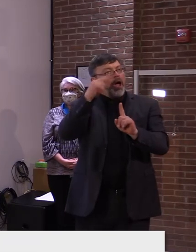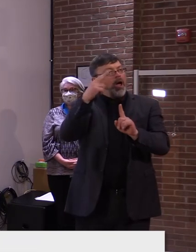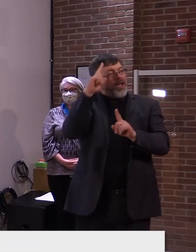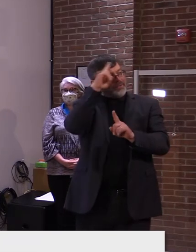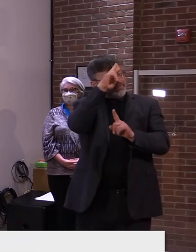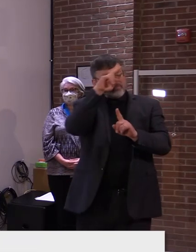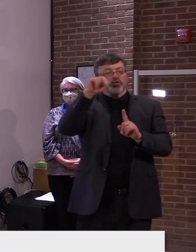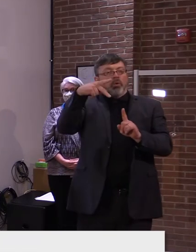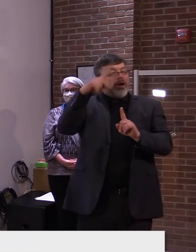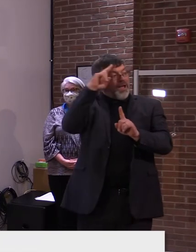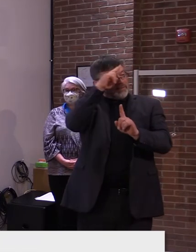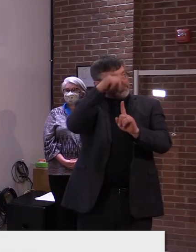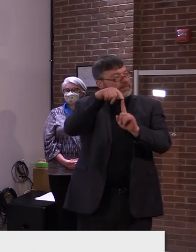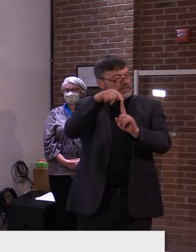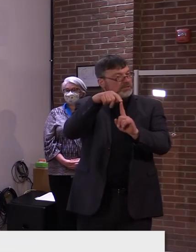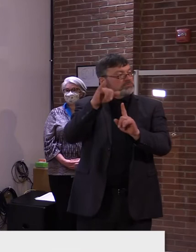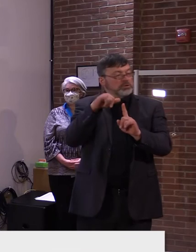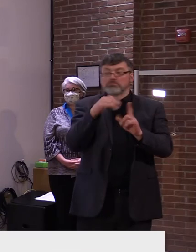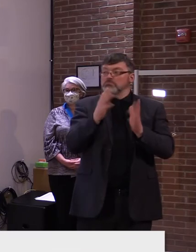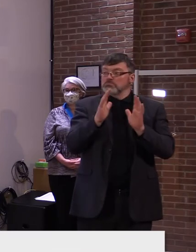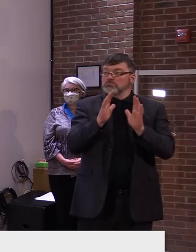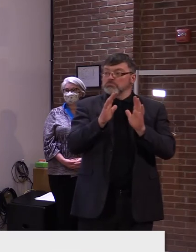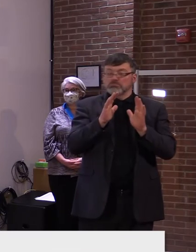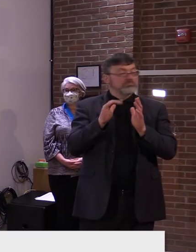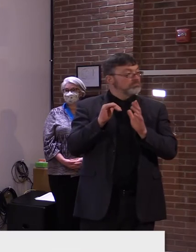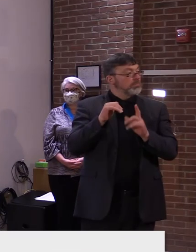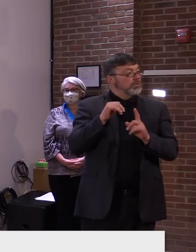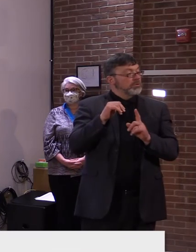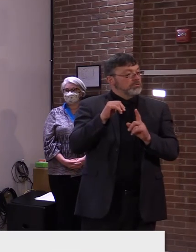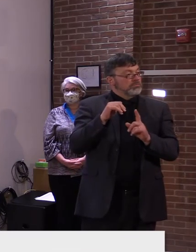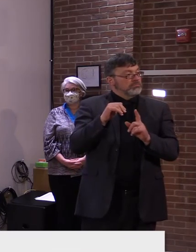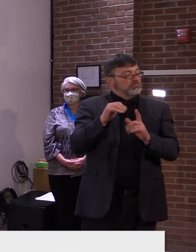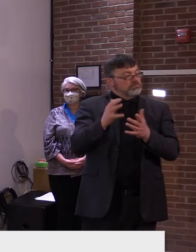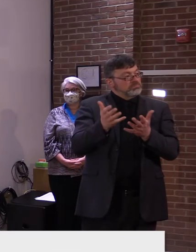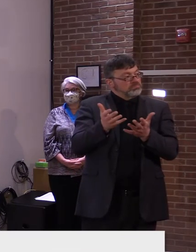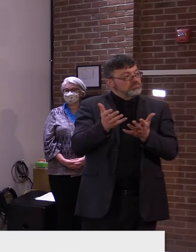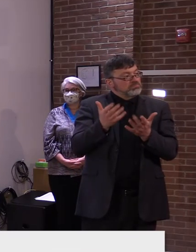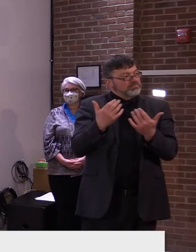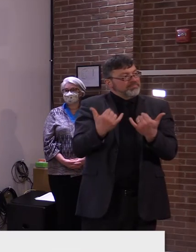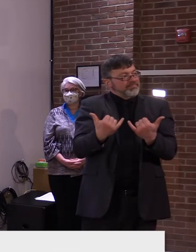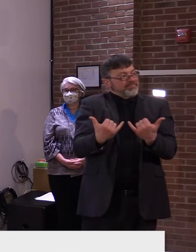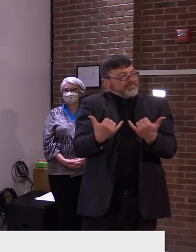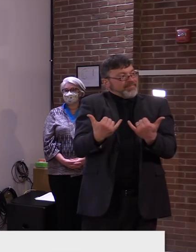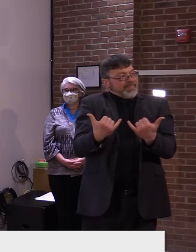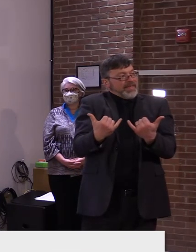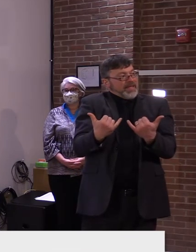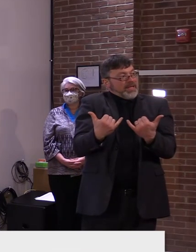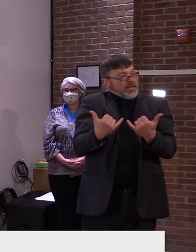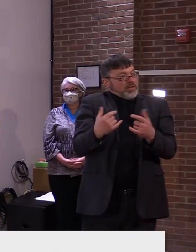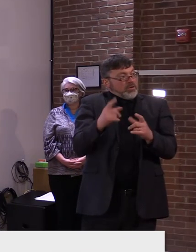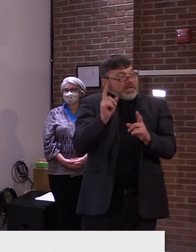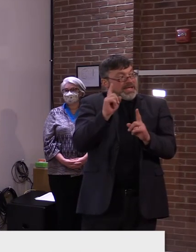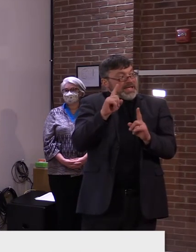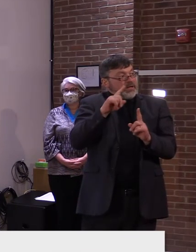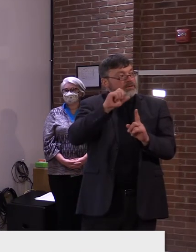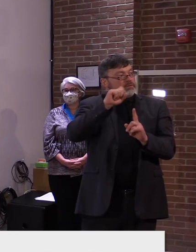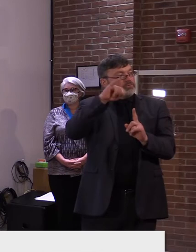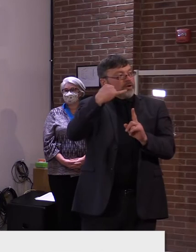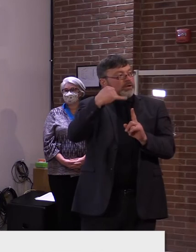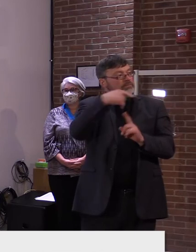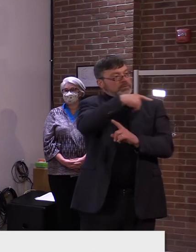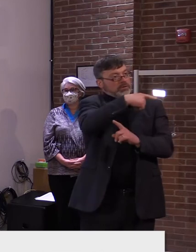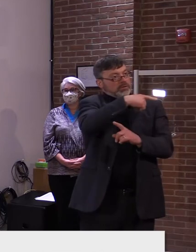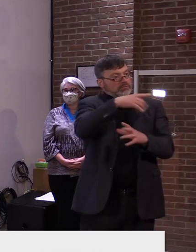And heading south now to the St. John's Free Prison, they've been on lockdown and have